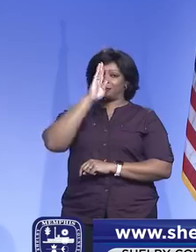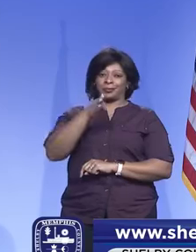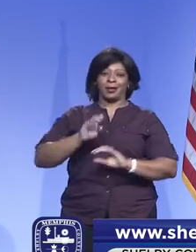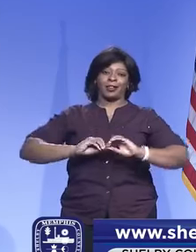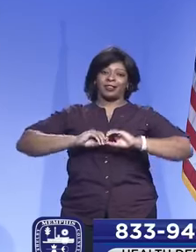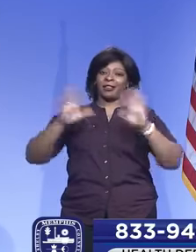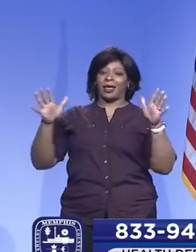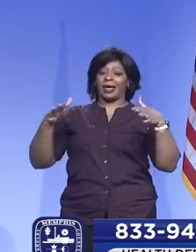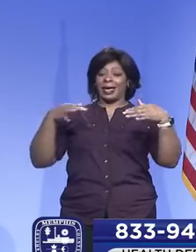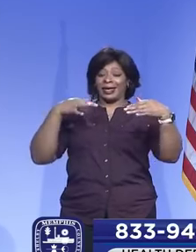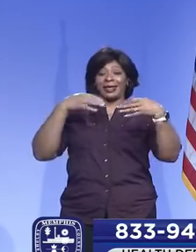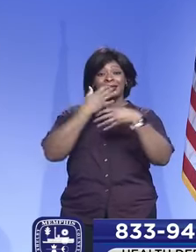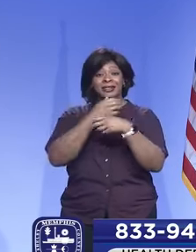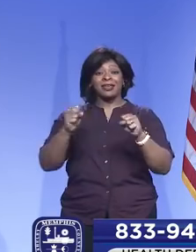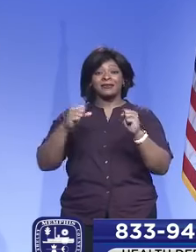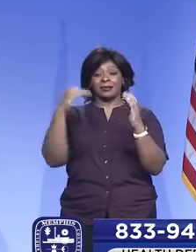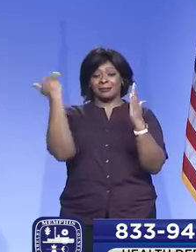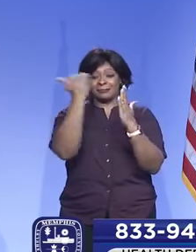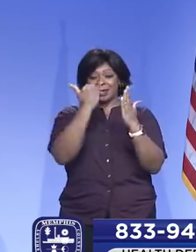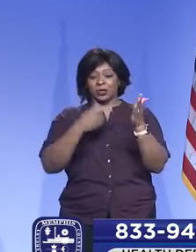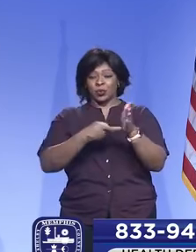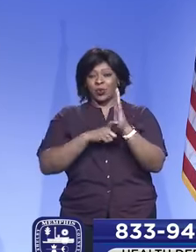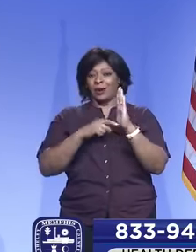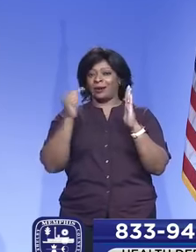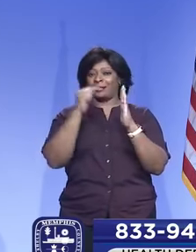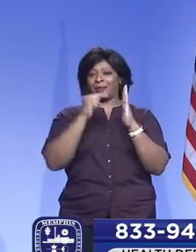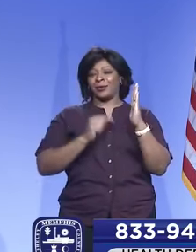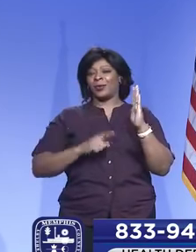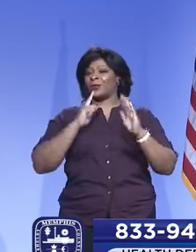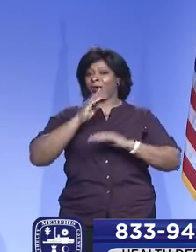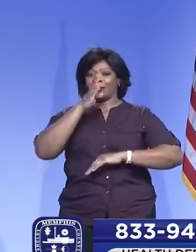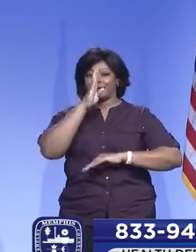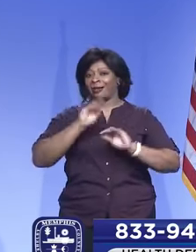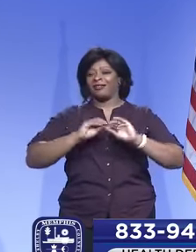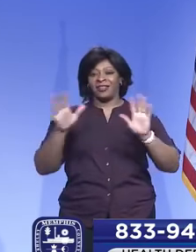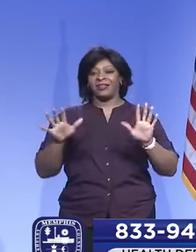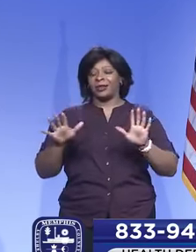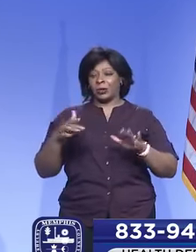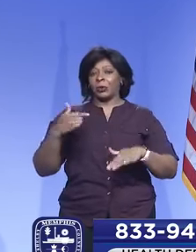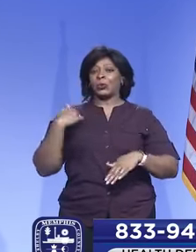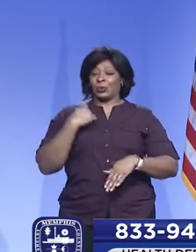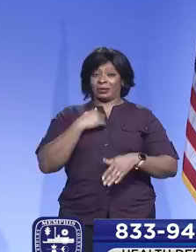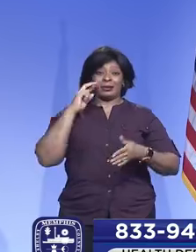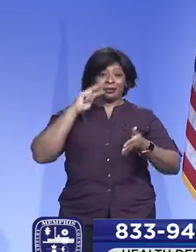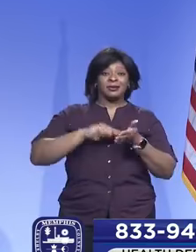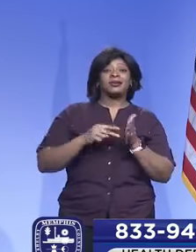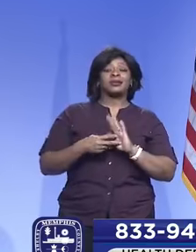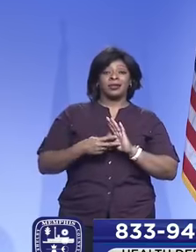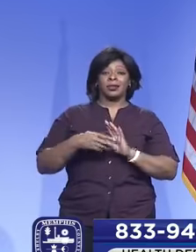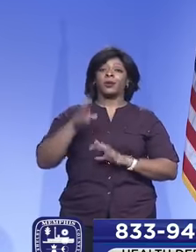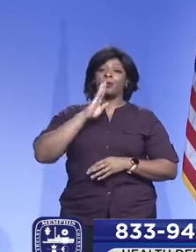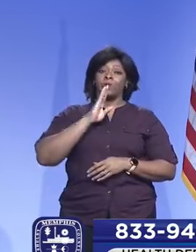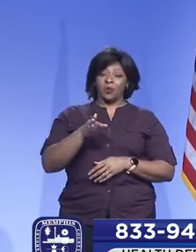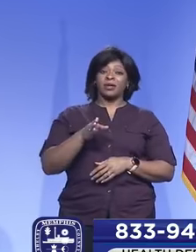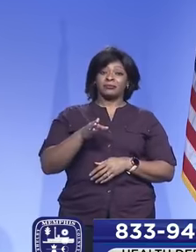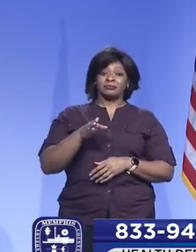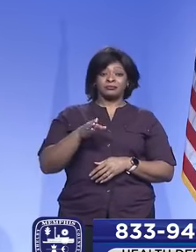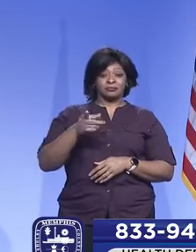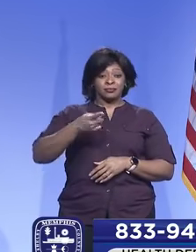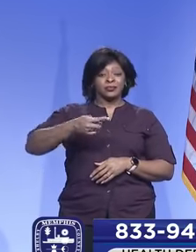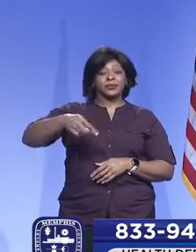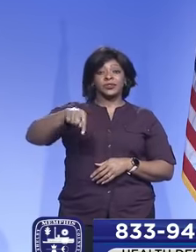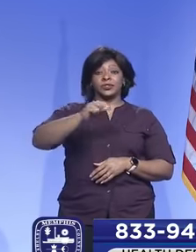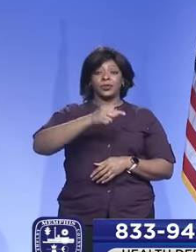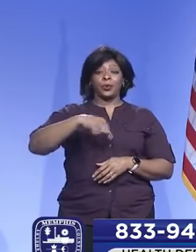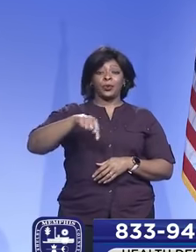the safety measures are required. And we intend and will hold all